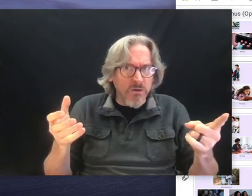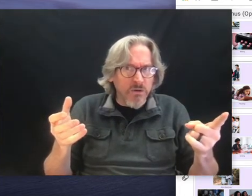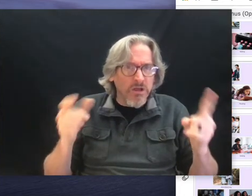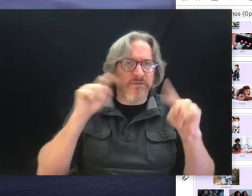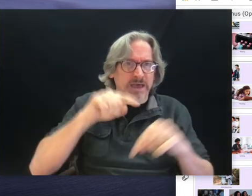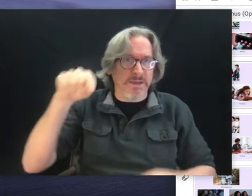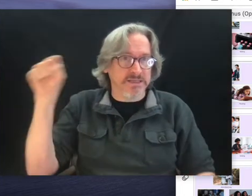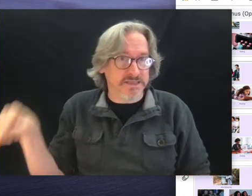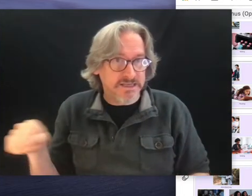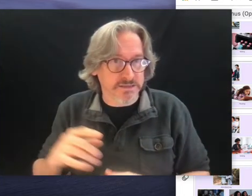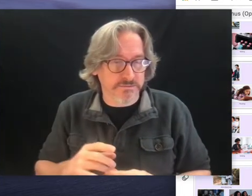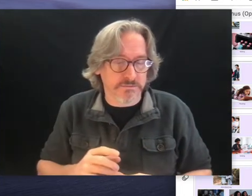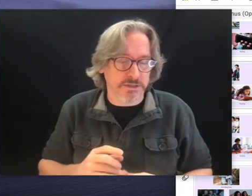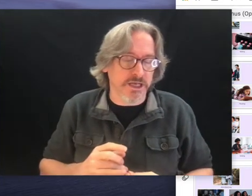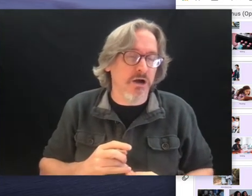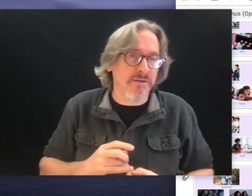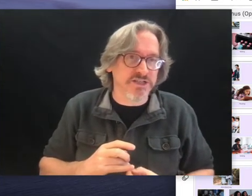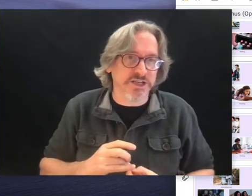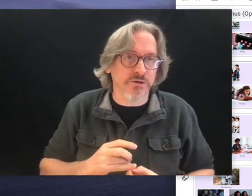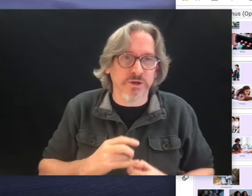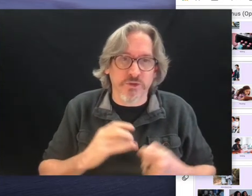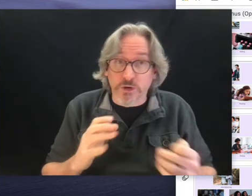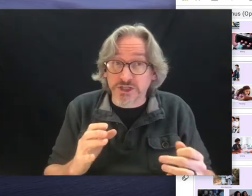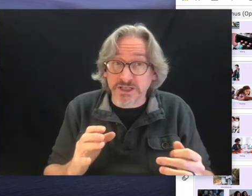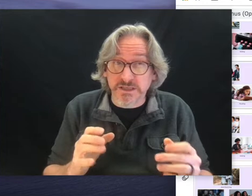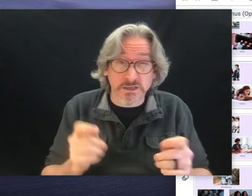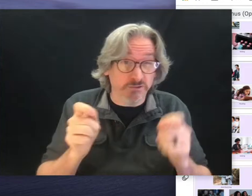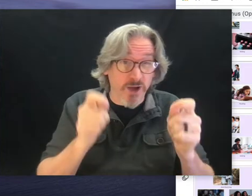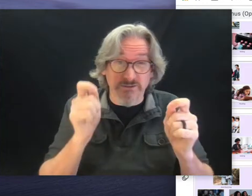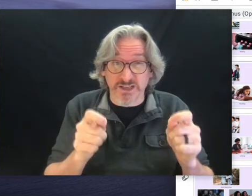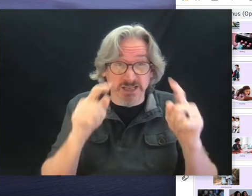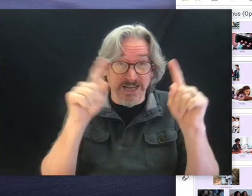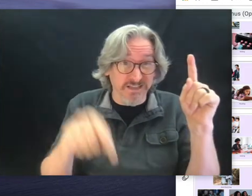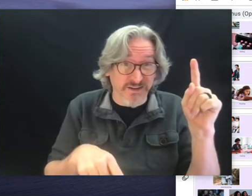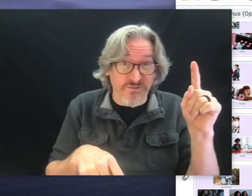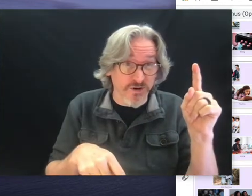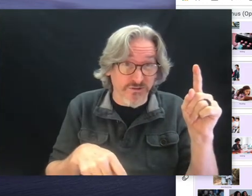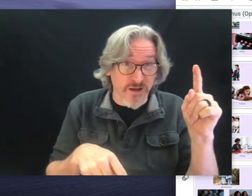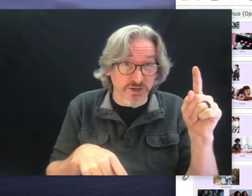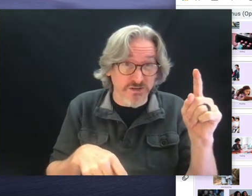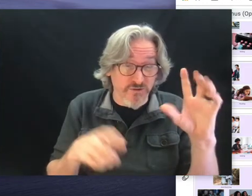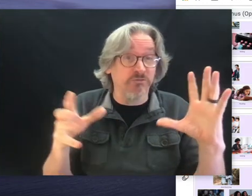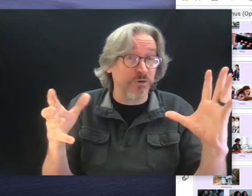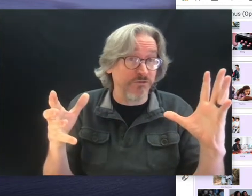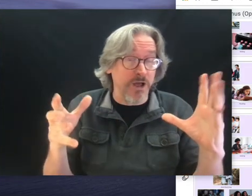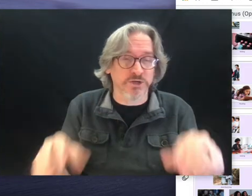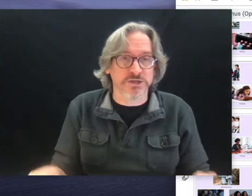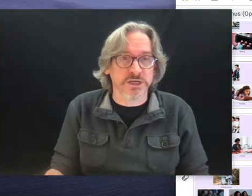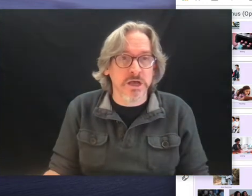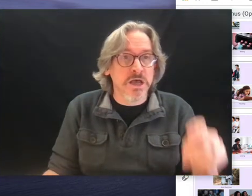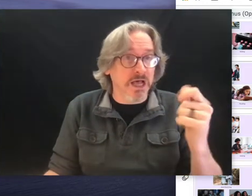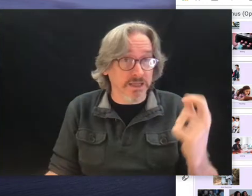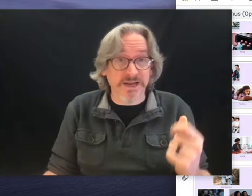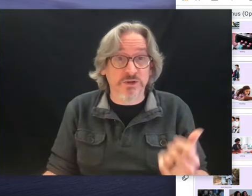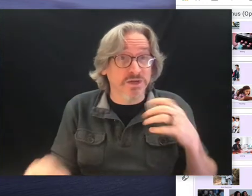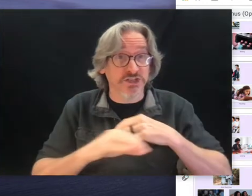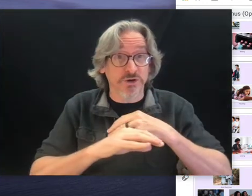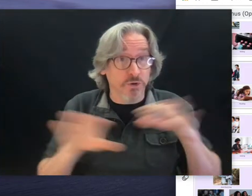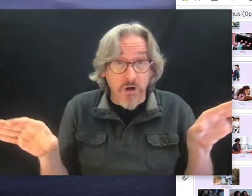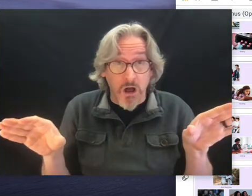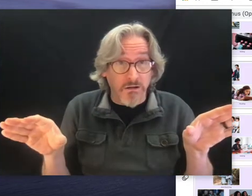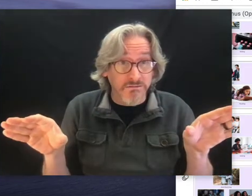Oh, that means this. Obviously with the worksheets, if you're having to select like four different options, eliminate the